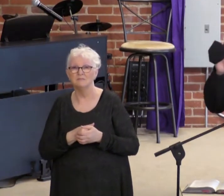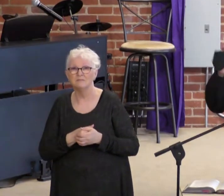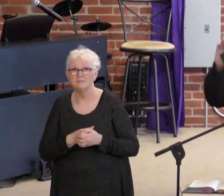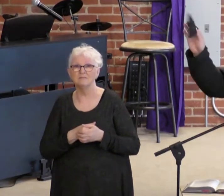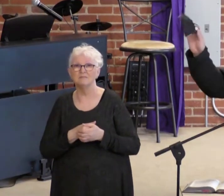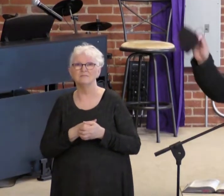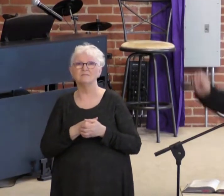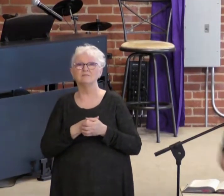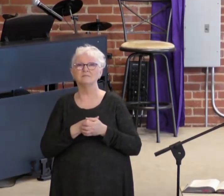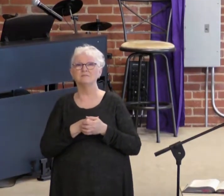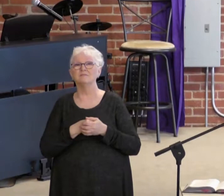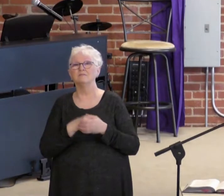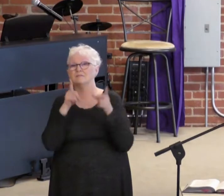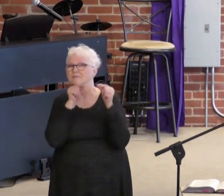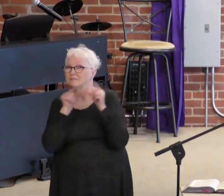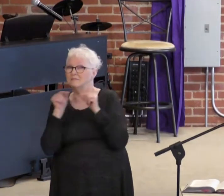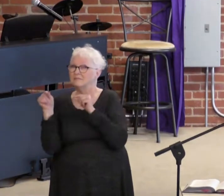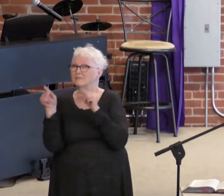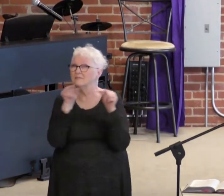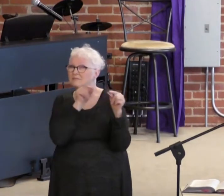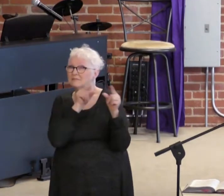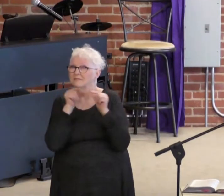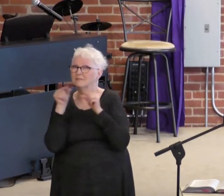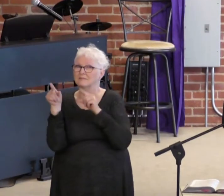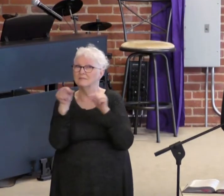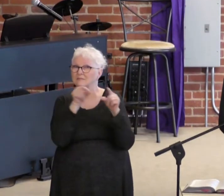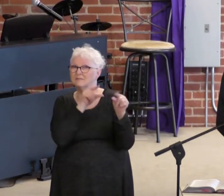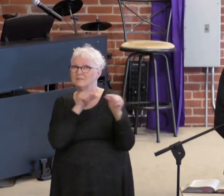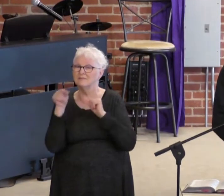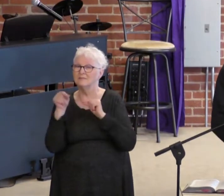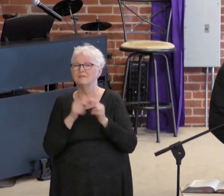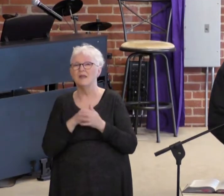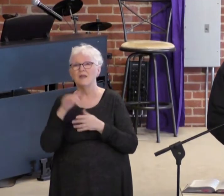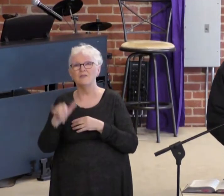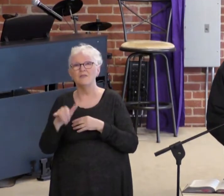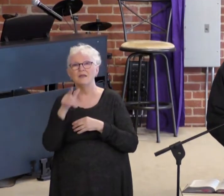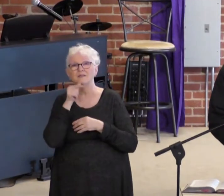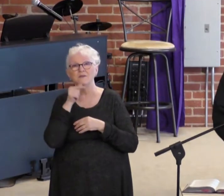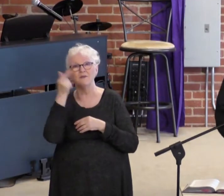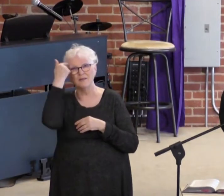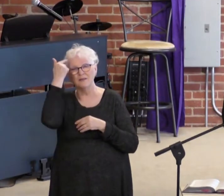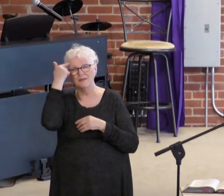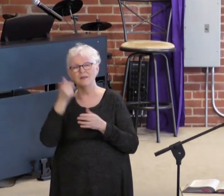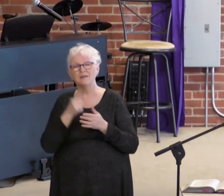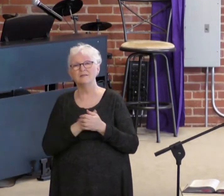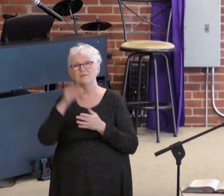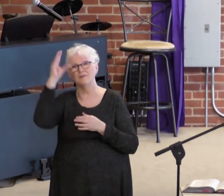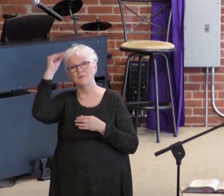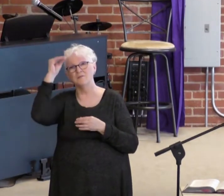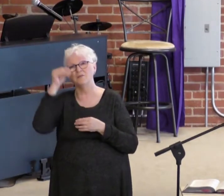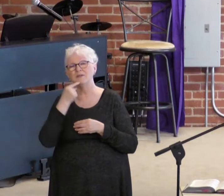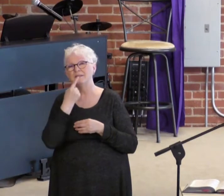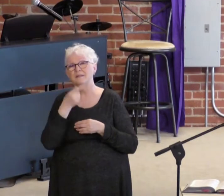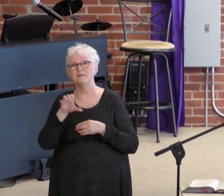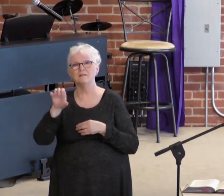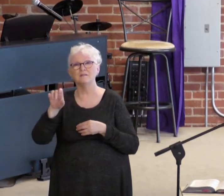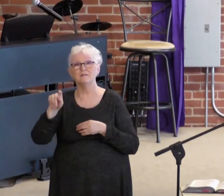of talking bad things about you. That's who I think of, as the little boy said, the trash